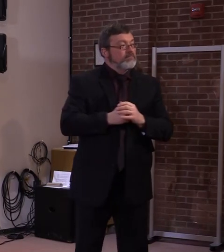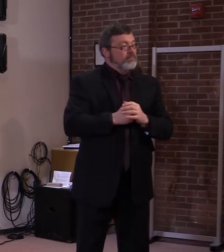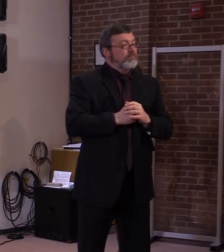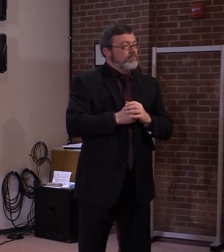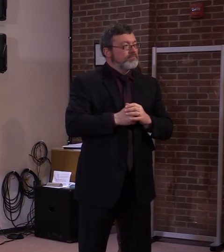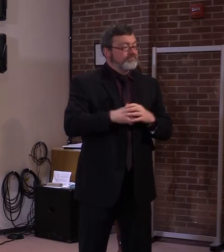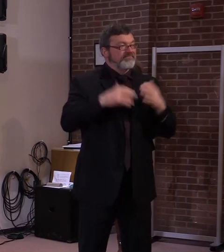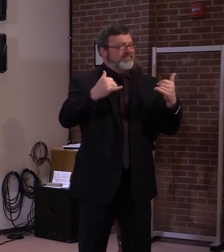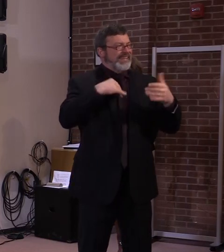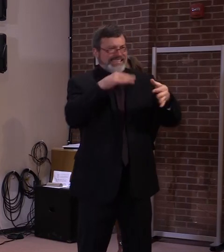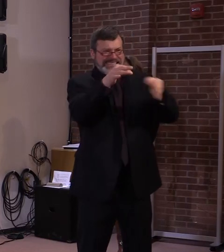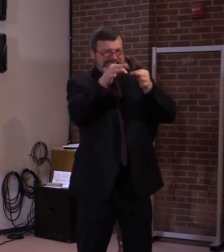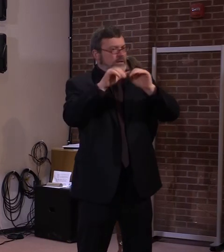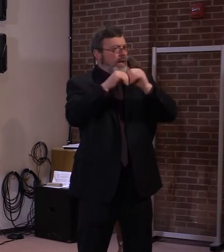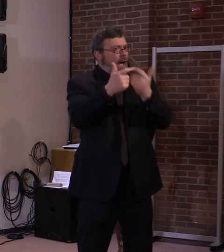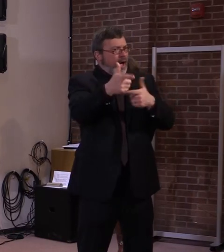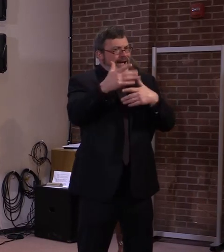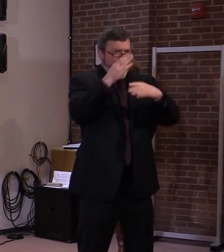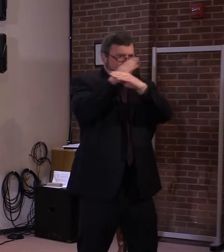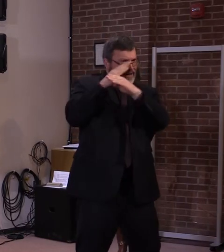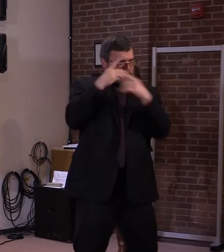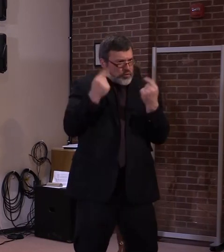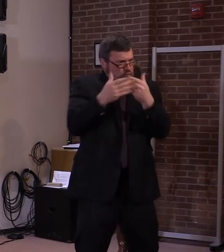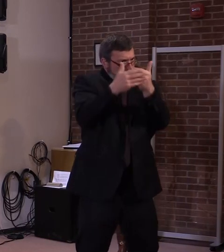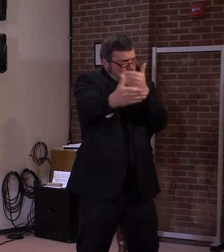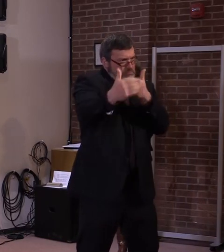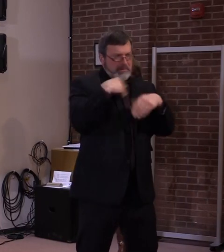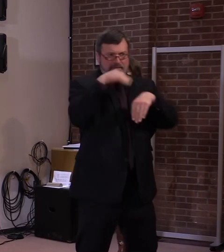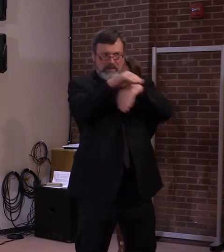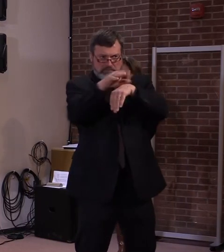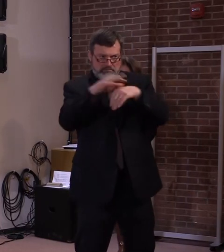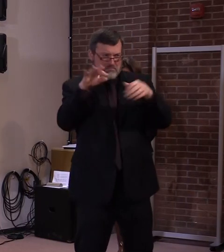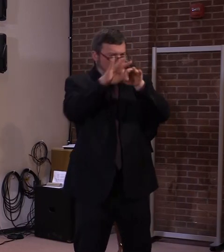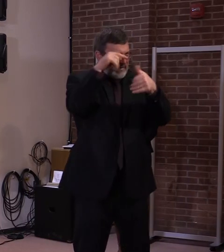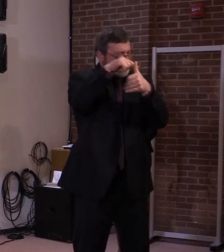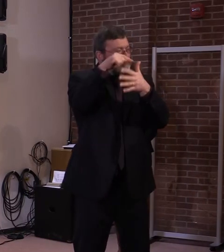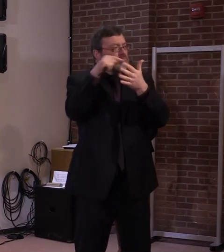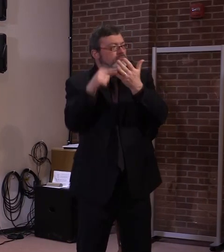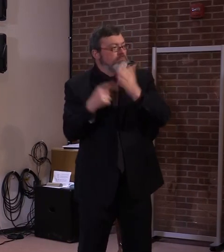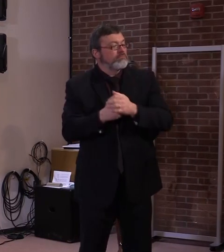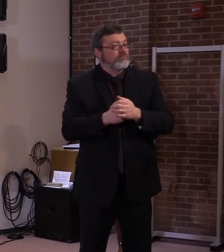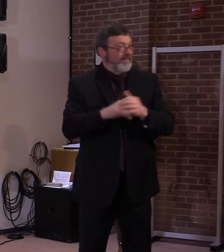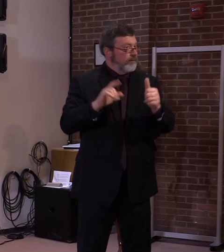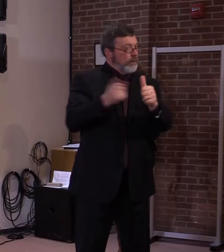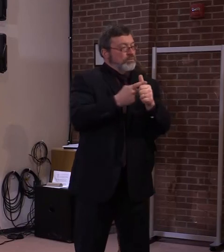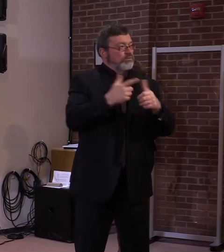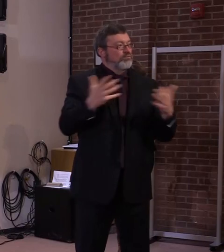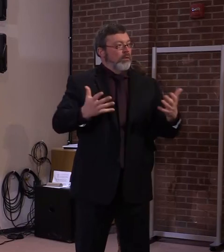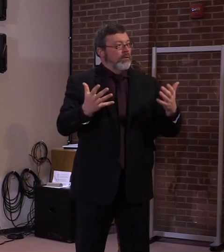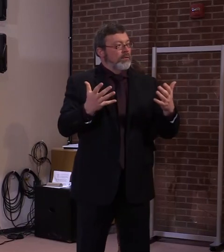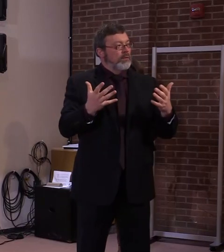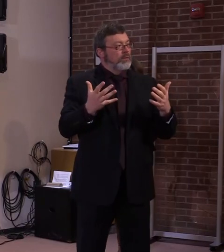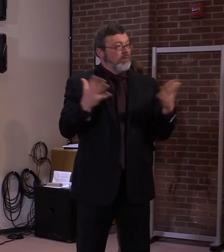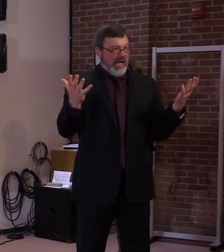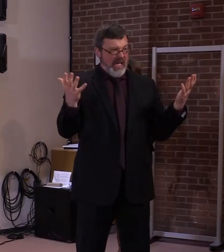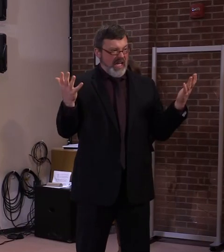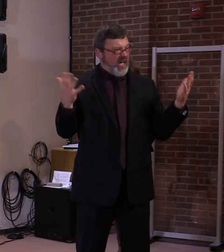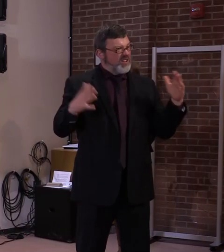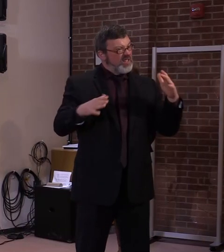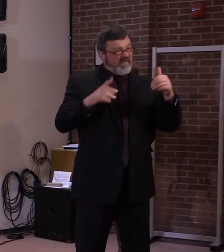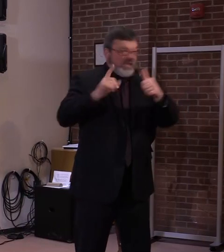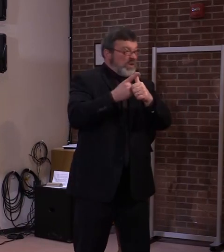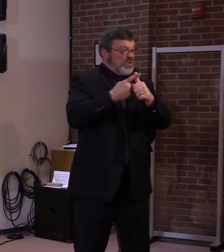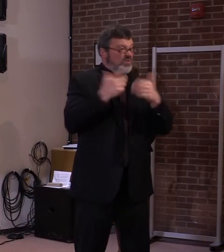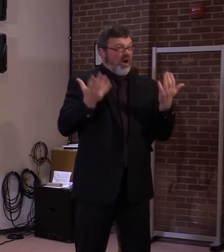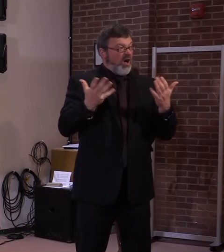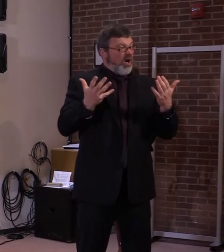discuss this in more detail in just a moment, but I want to lay out the basic steps that we can take to keep Vermonters safe.